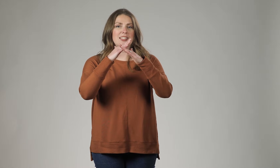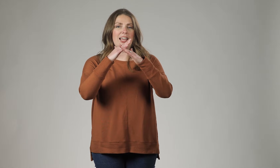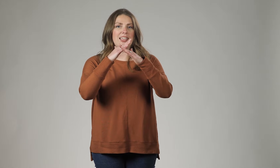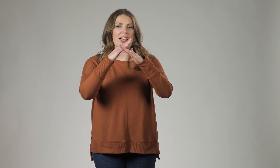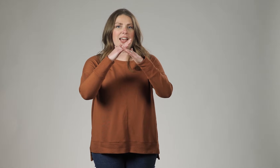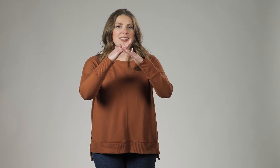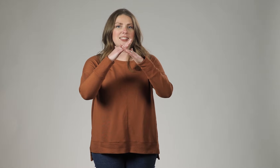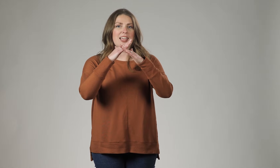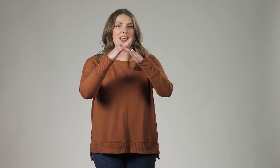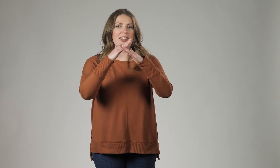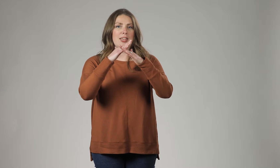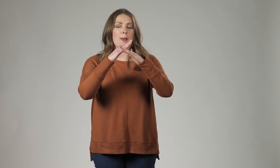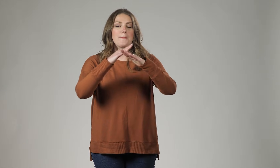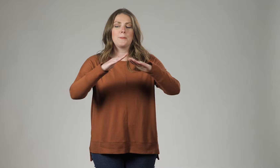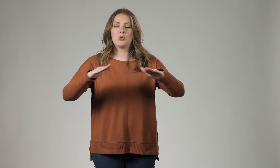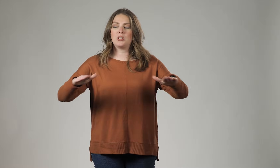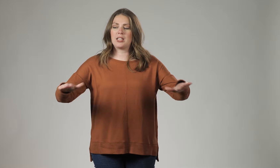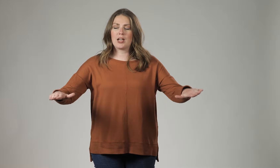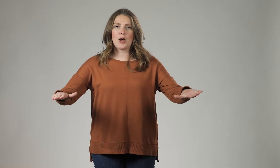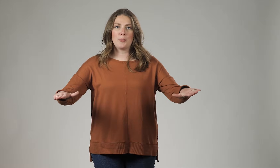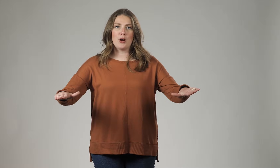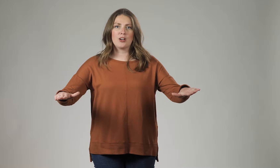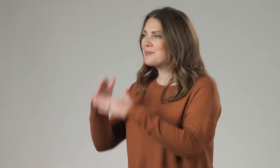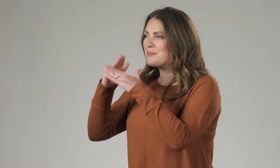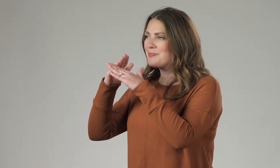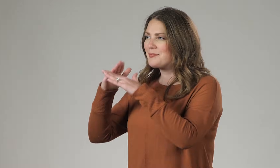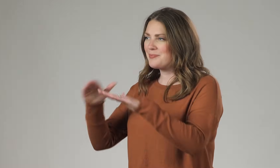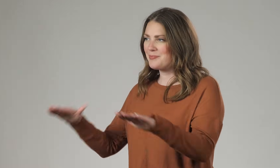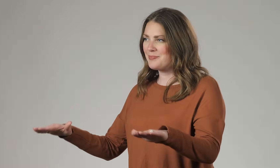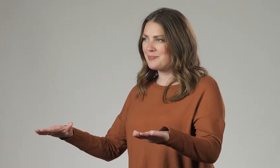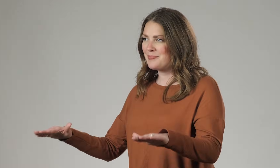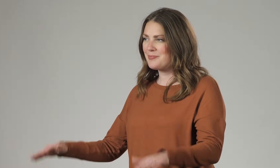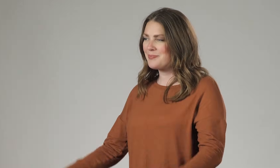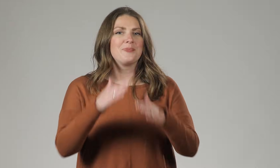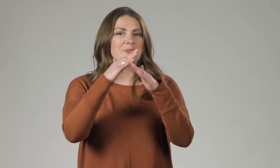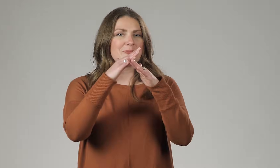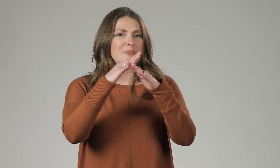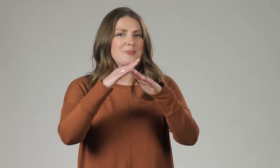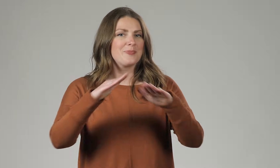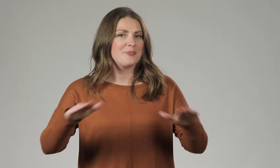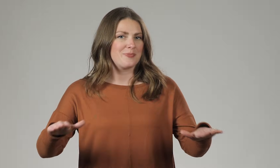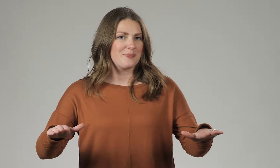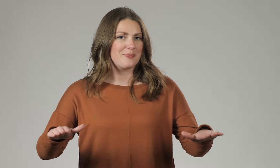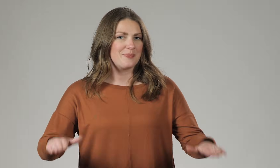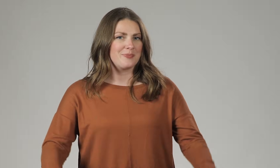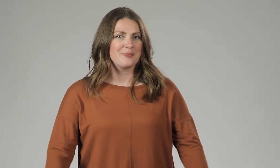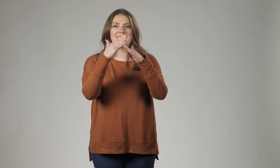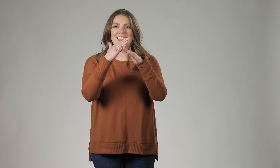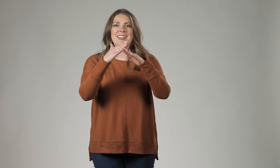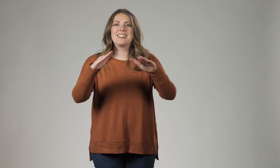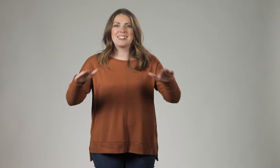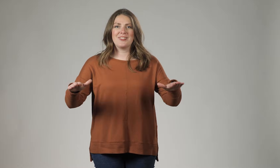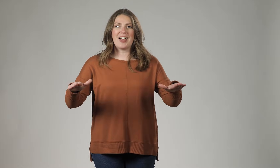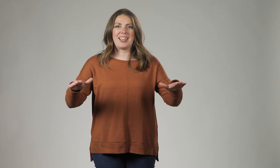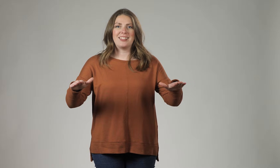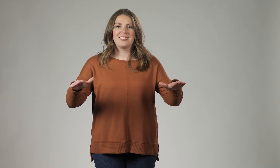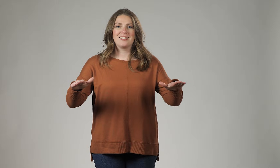slight X and then pulling apart like you're dividing something or separating it. Divide.